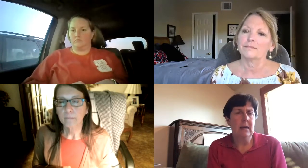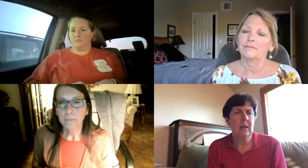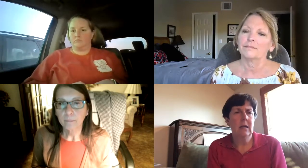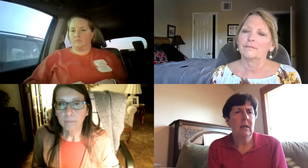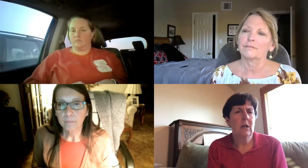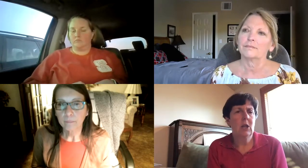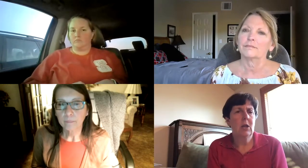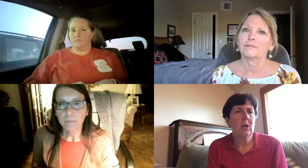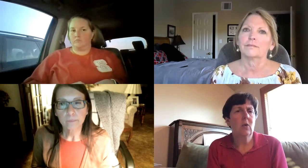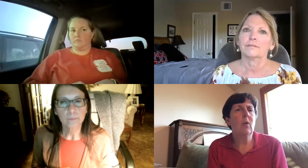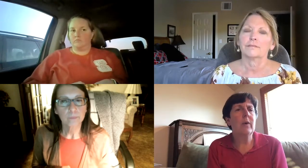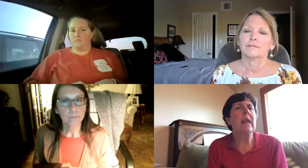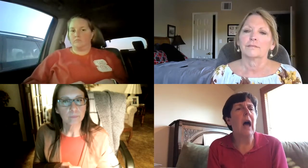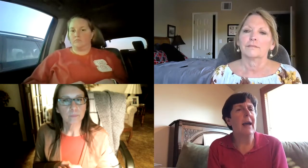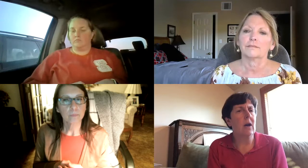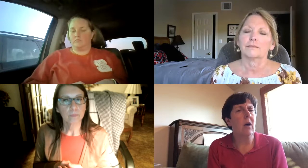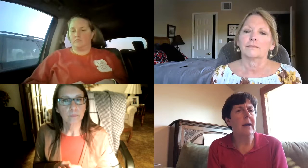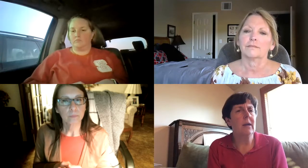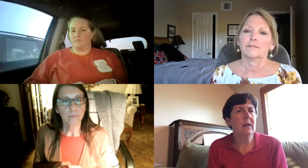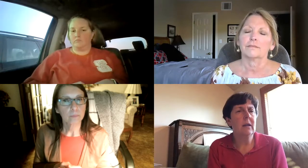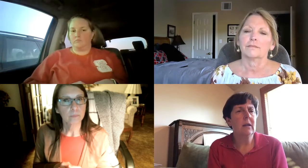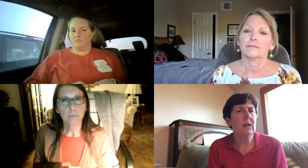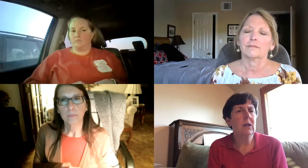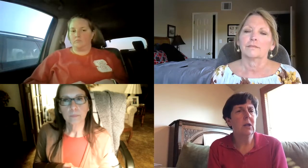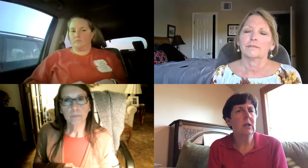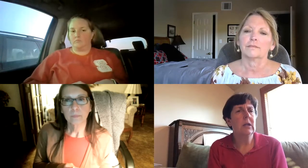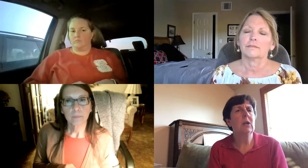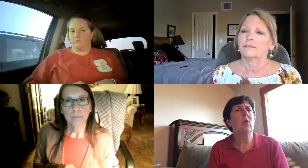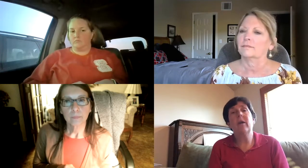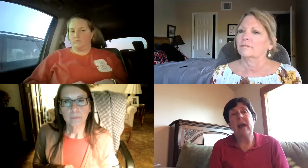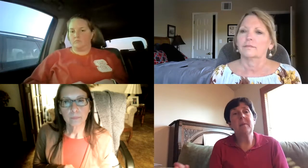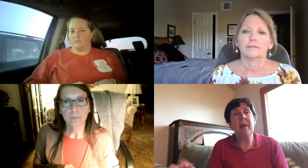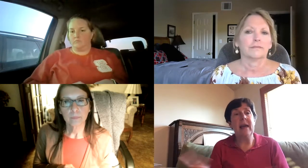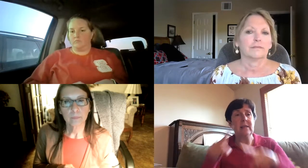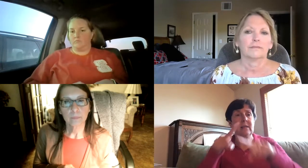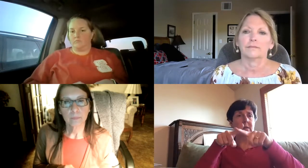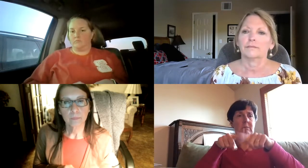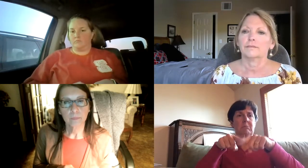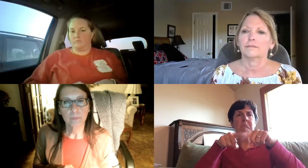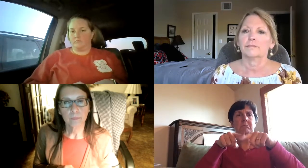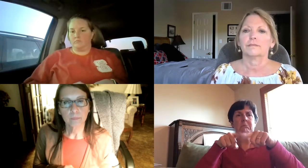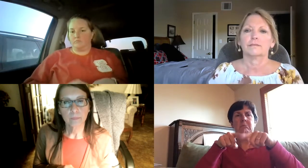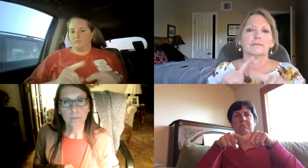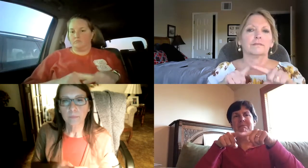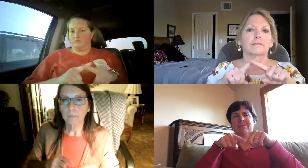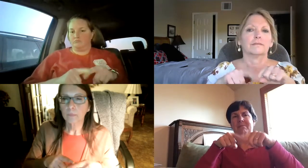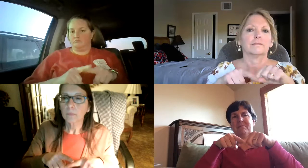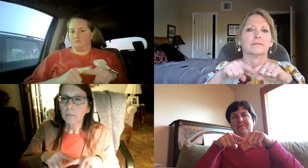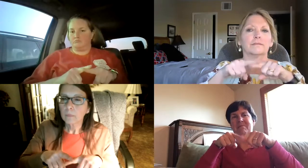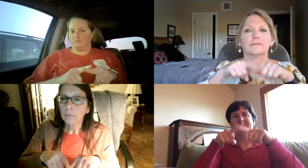Depend or rely on, or that depends.